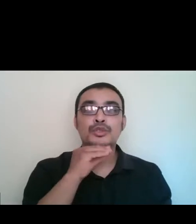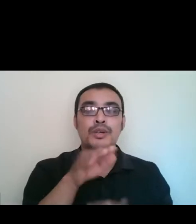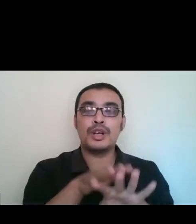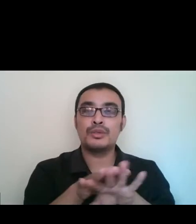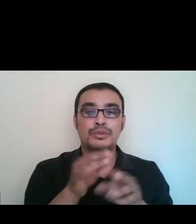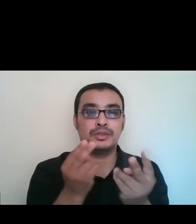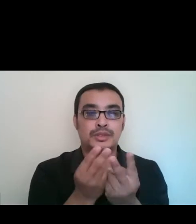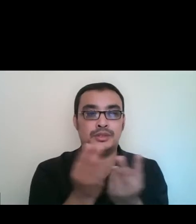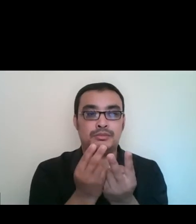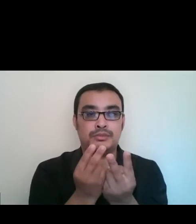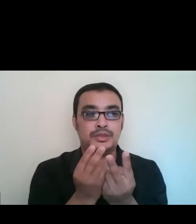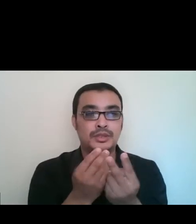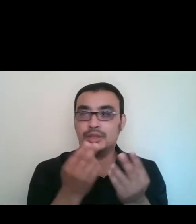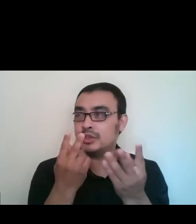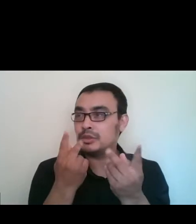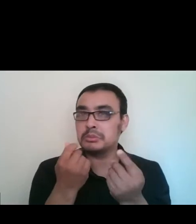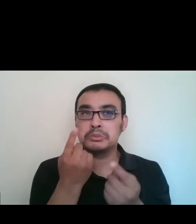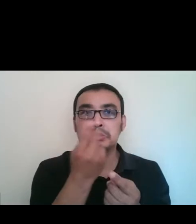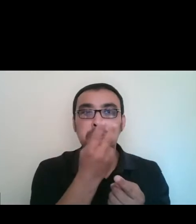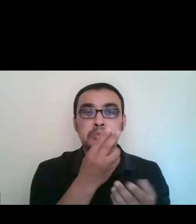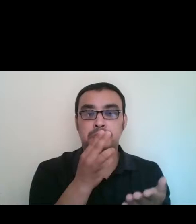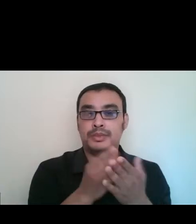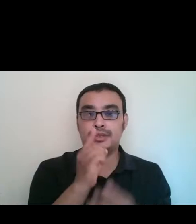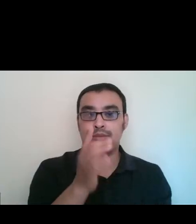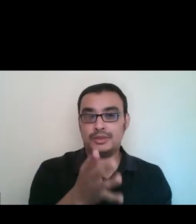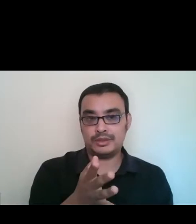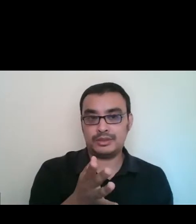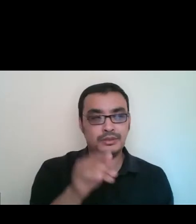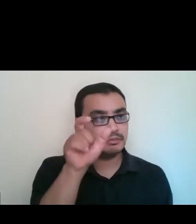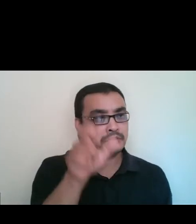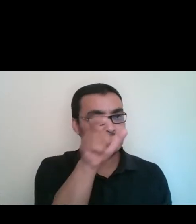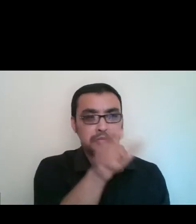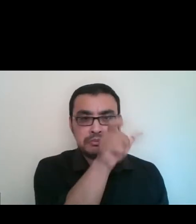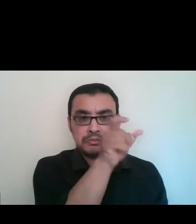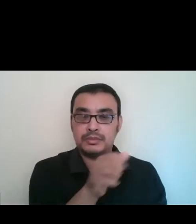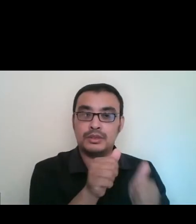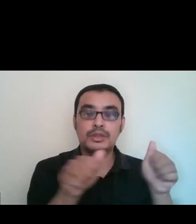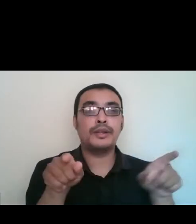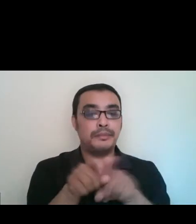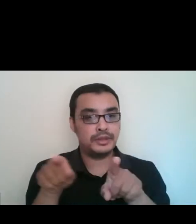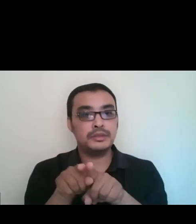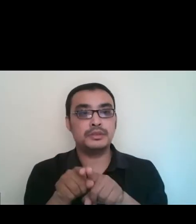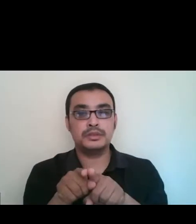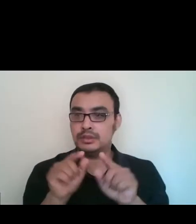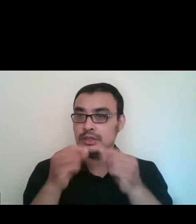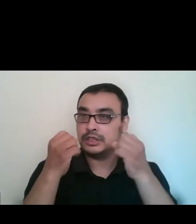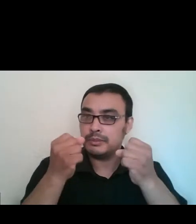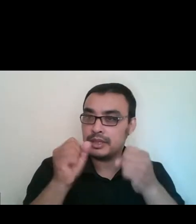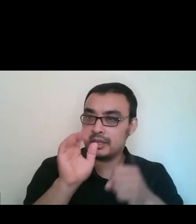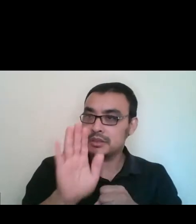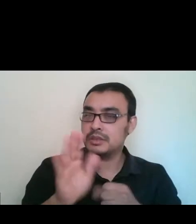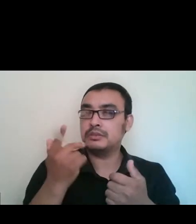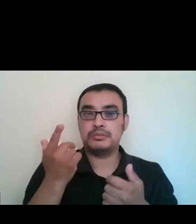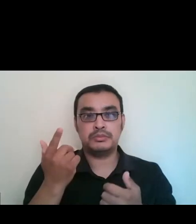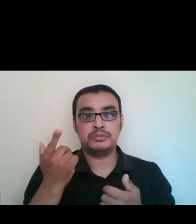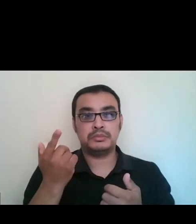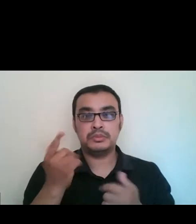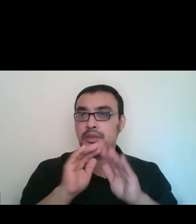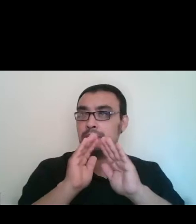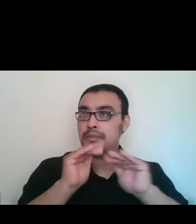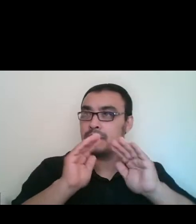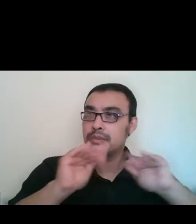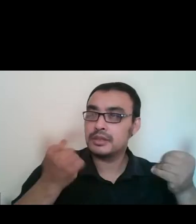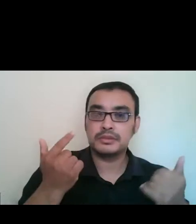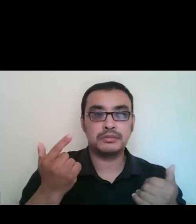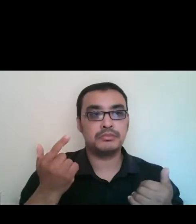just in numbers, but as individuals who are capable of creating a difference,